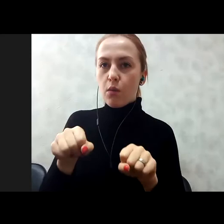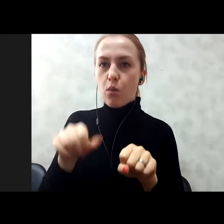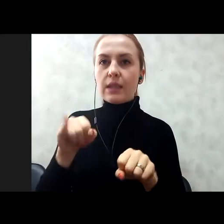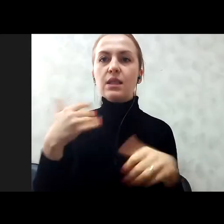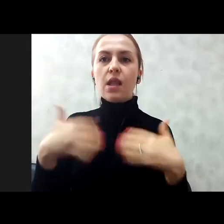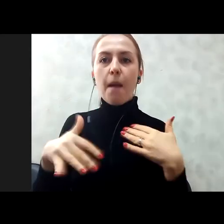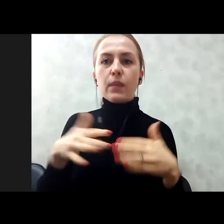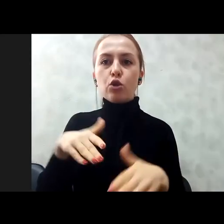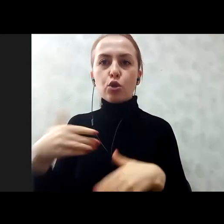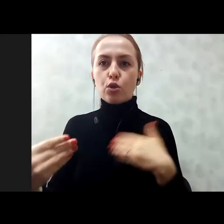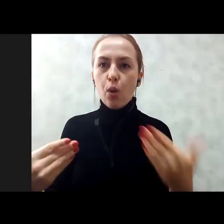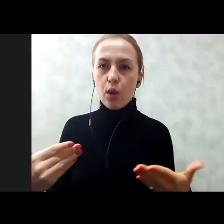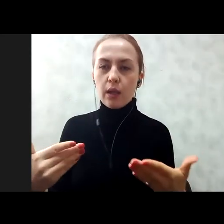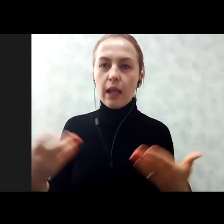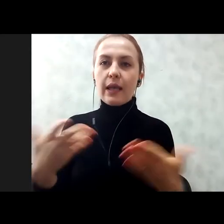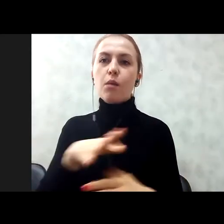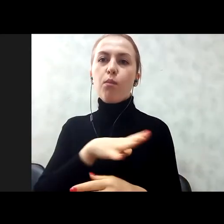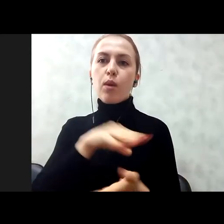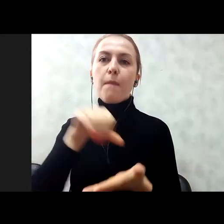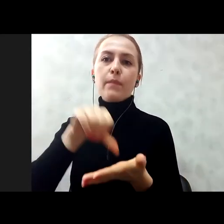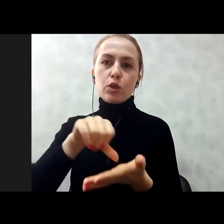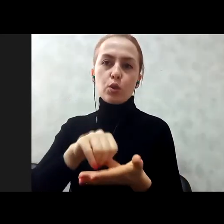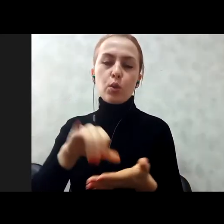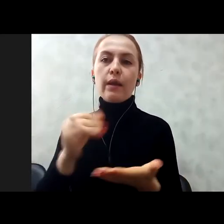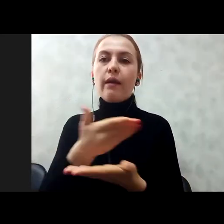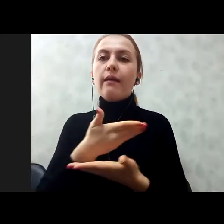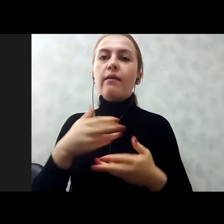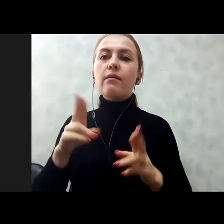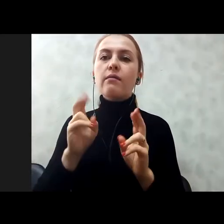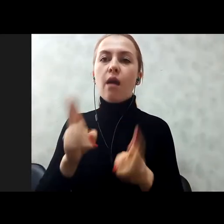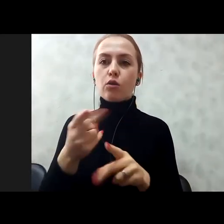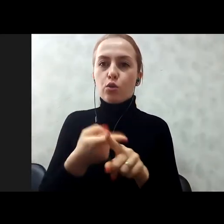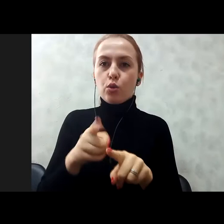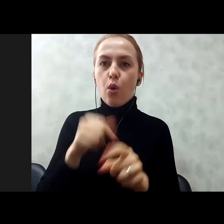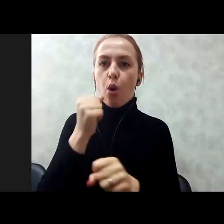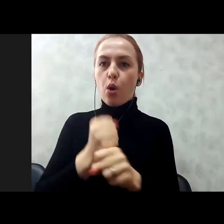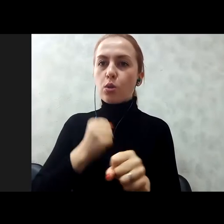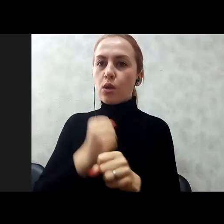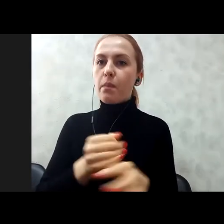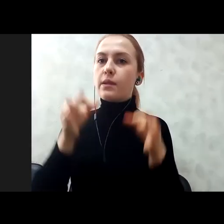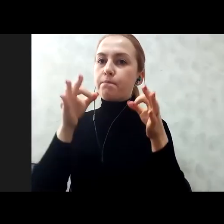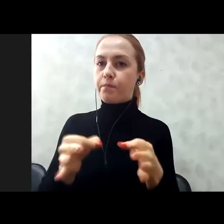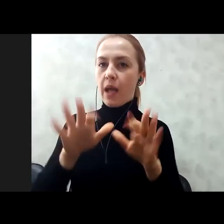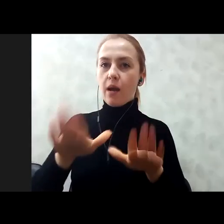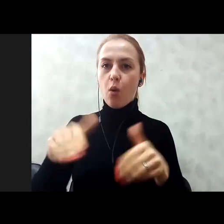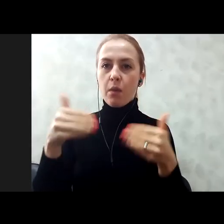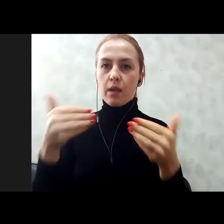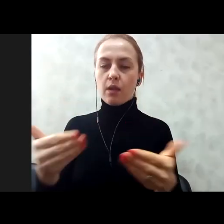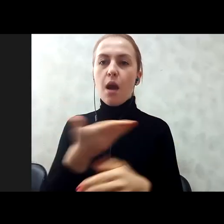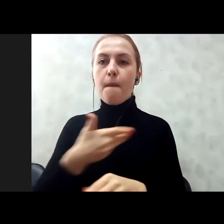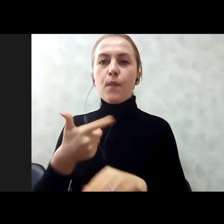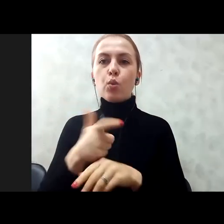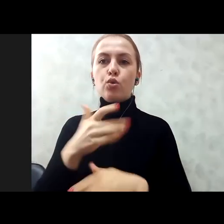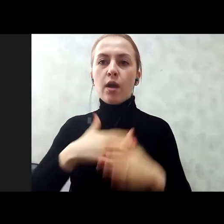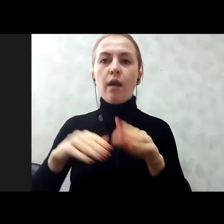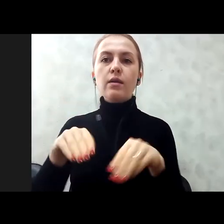recommendations. And together, we must carry these recommendations to the Verkhovna Rada and other relevant